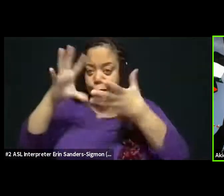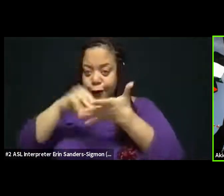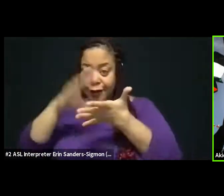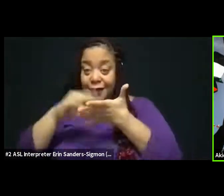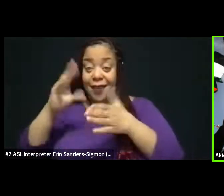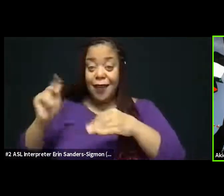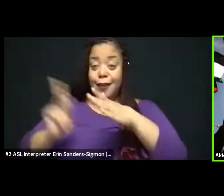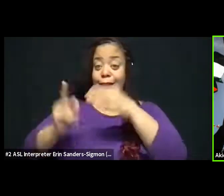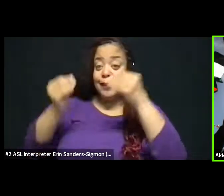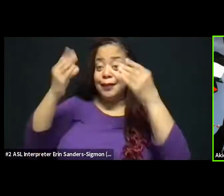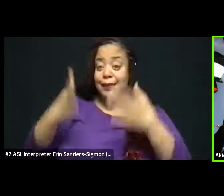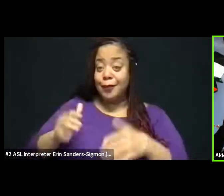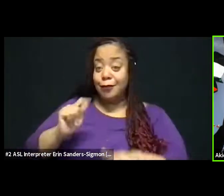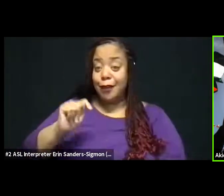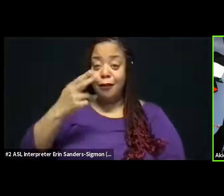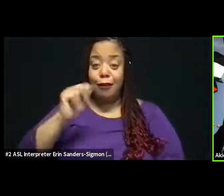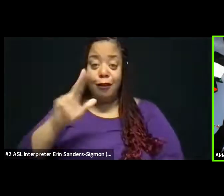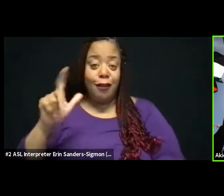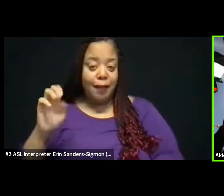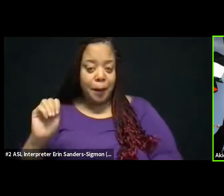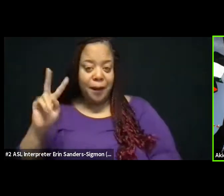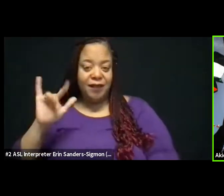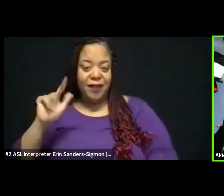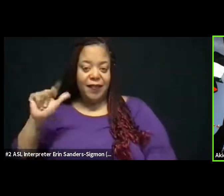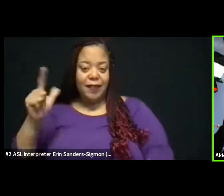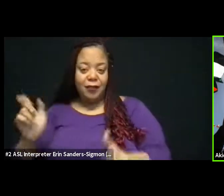Academies in Harlem. And I was there